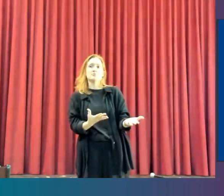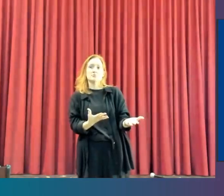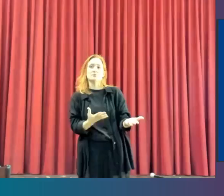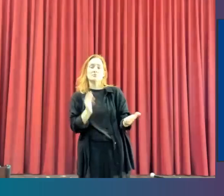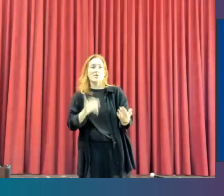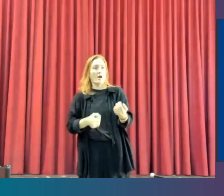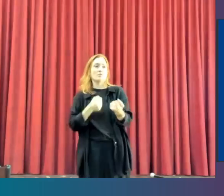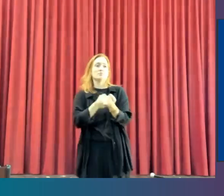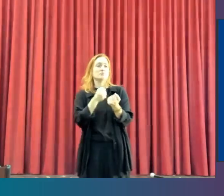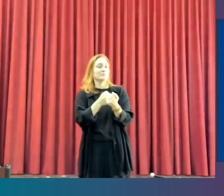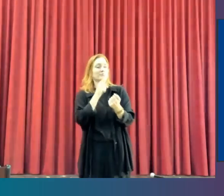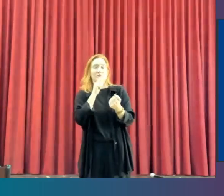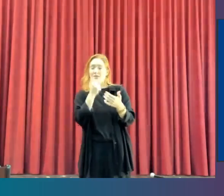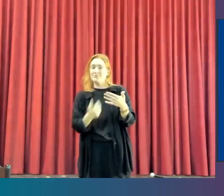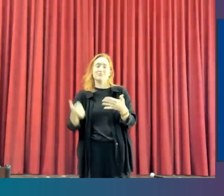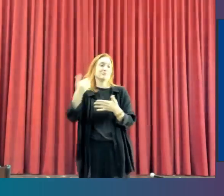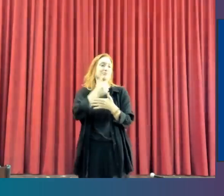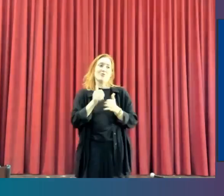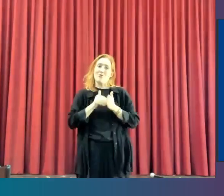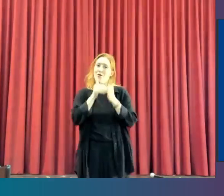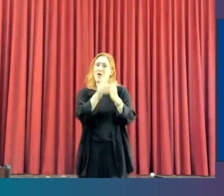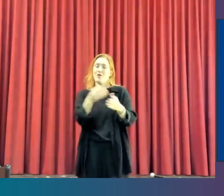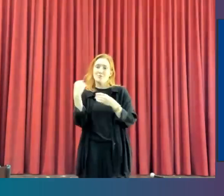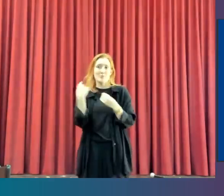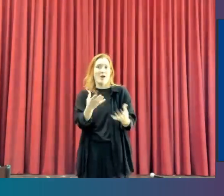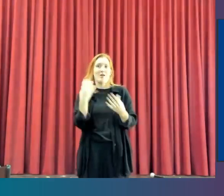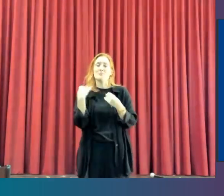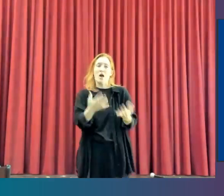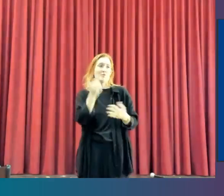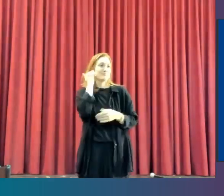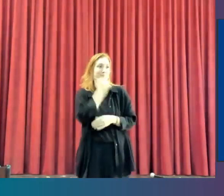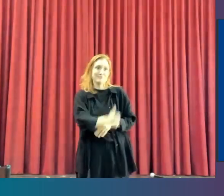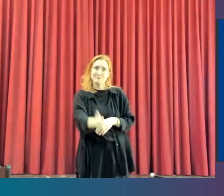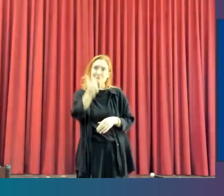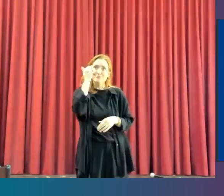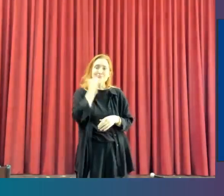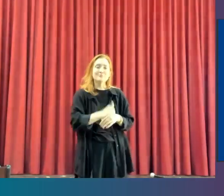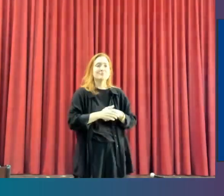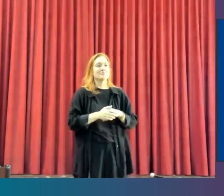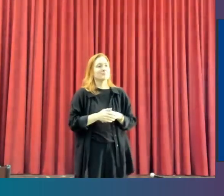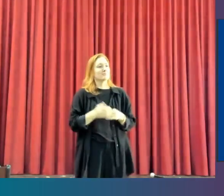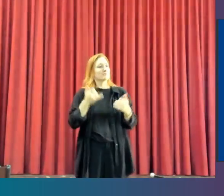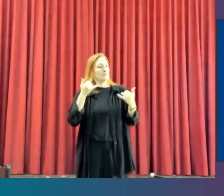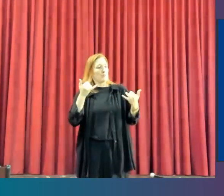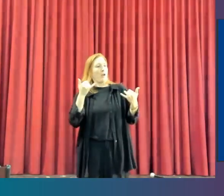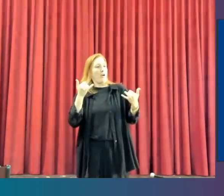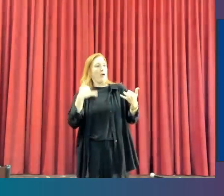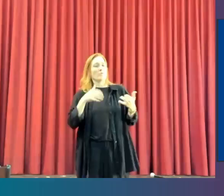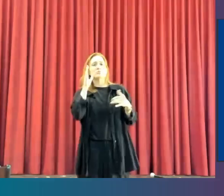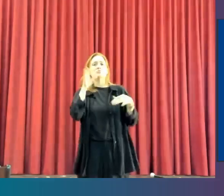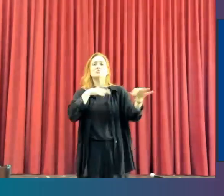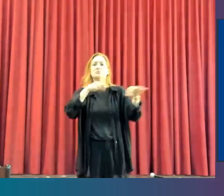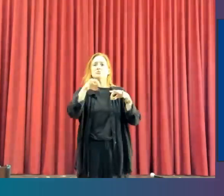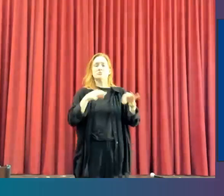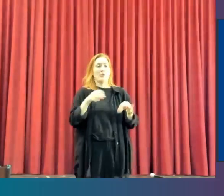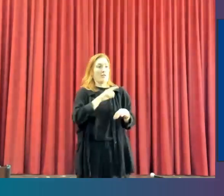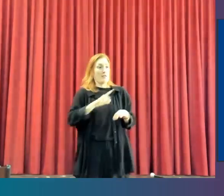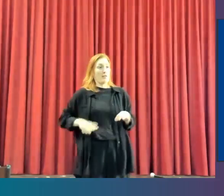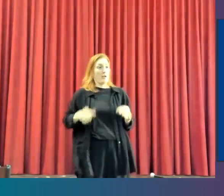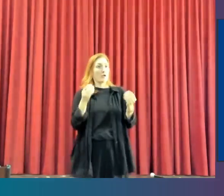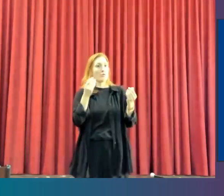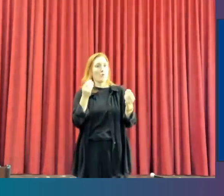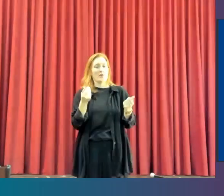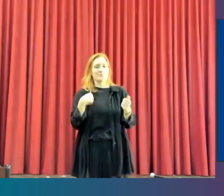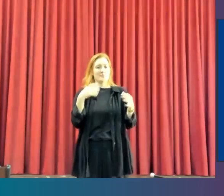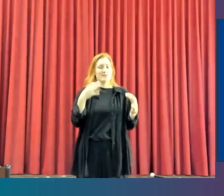And we're really going to look at what does the landlord need to consider when they're deciding, are we going to grant this request or